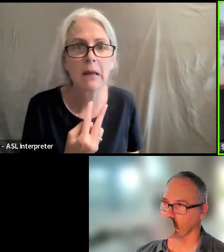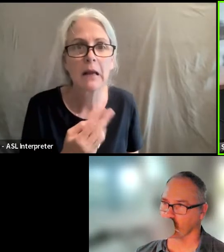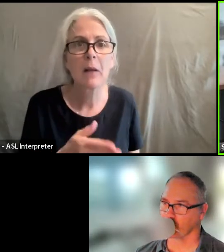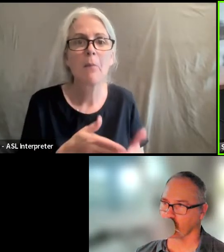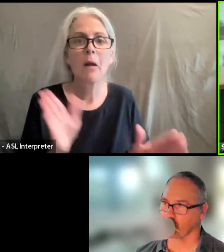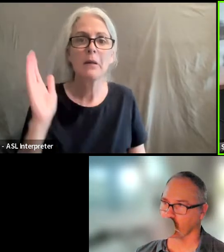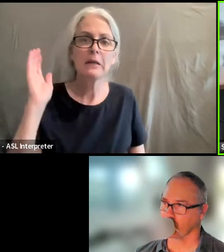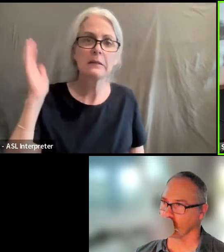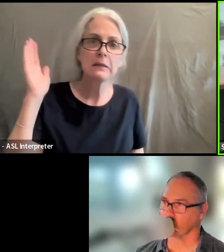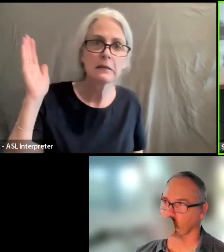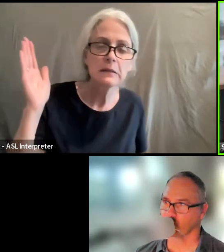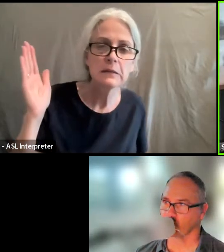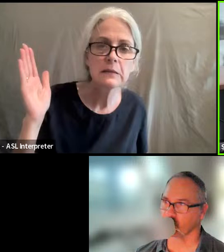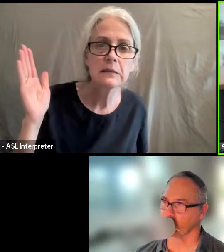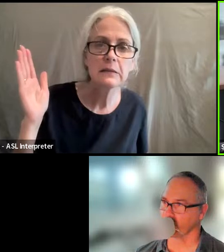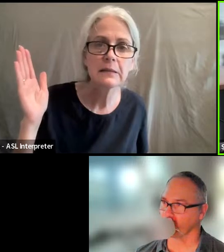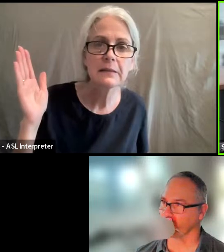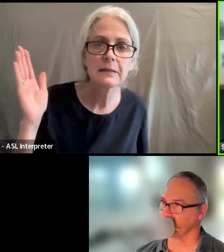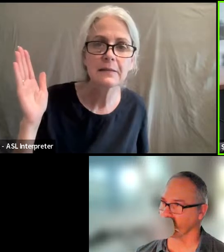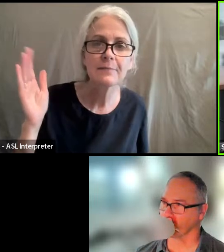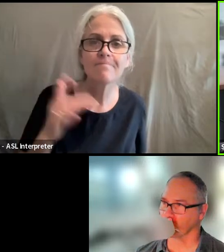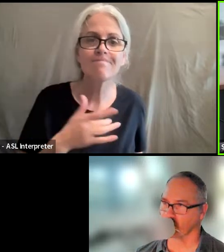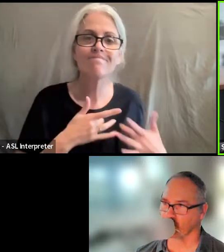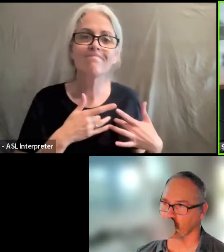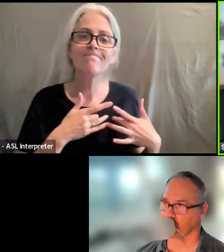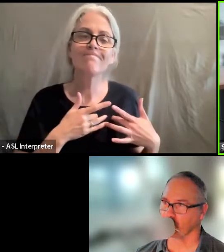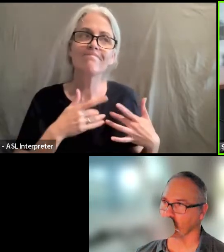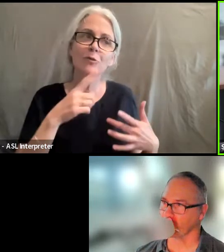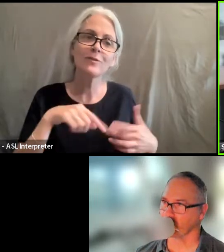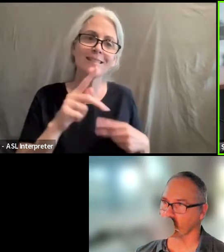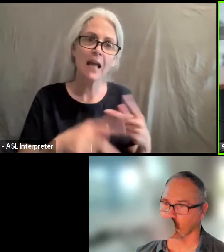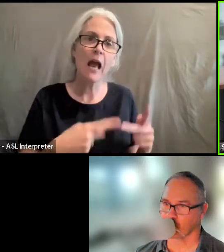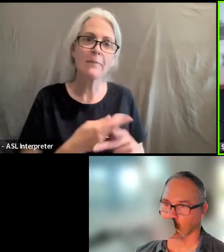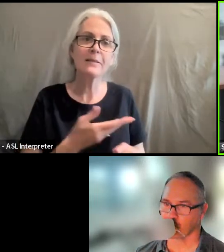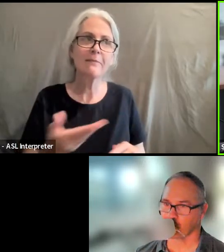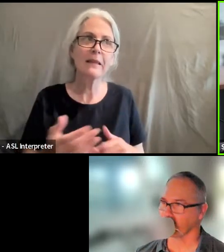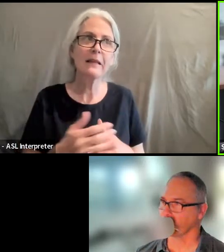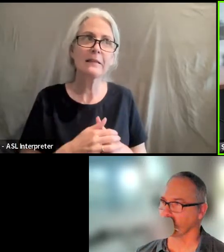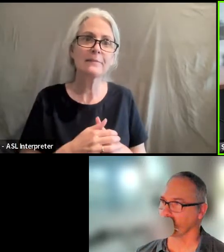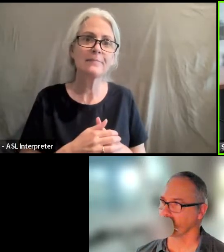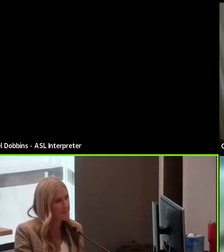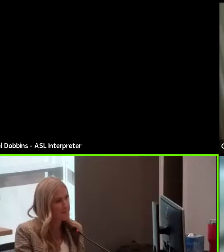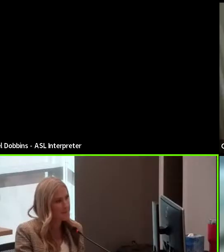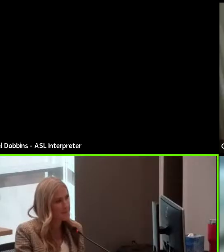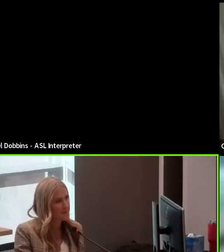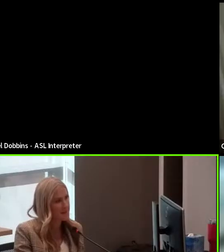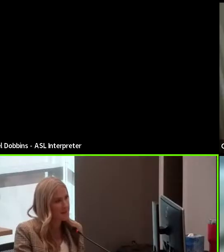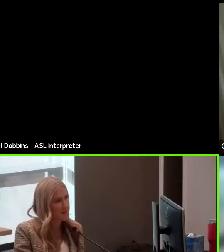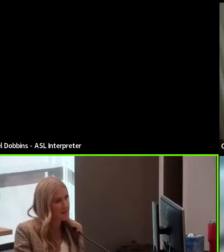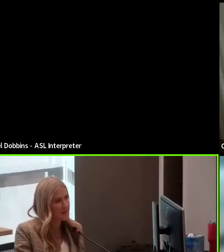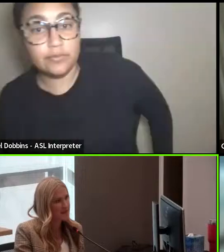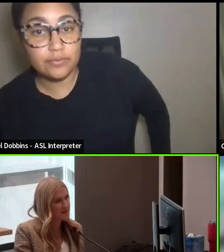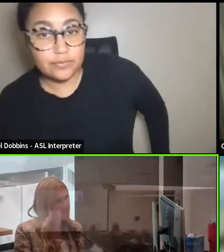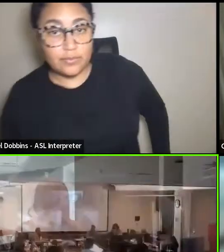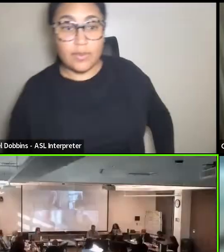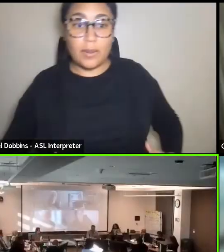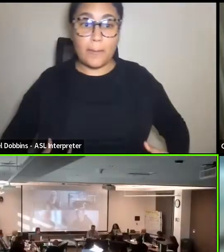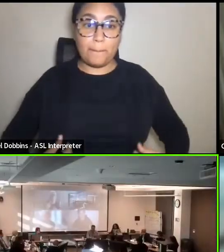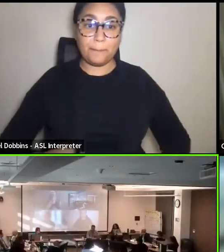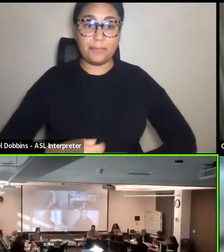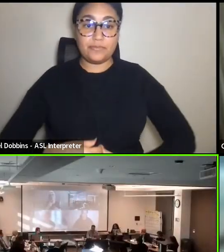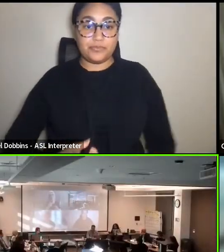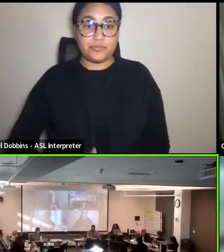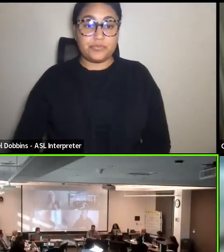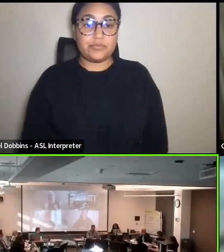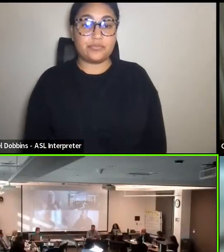speaking. I don't know, those types of things. Well, and that's kind of what Trustee Chavez was getting at, right, with libraries